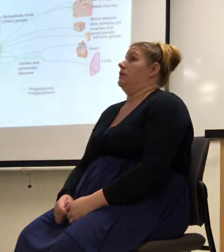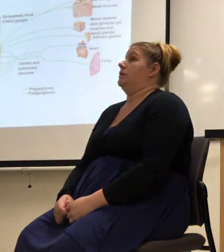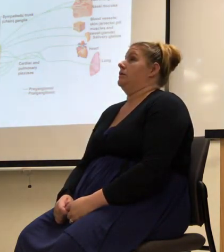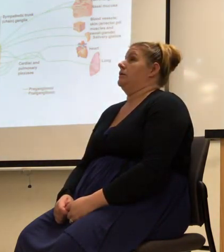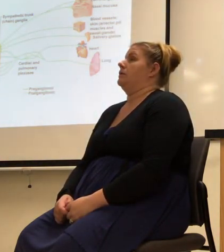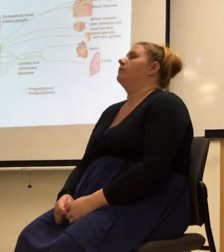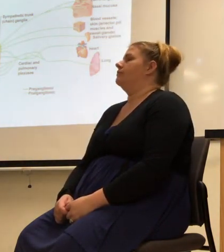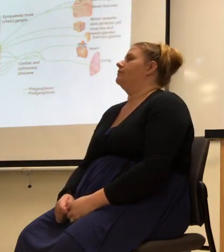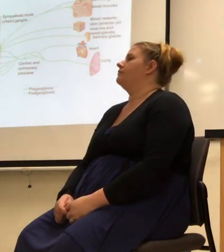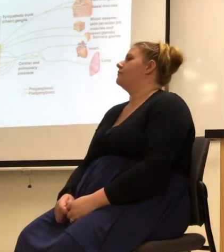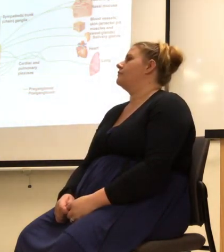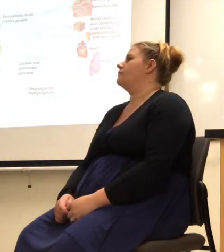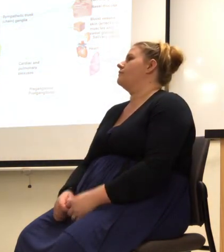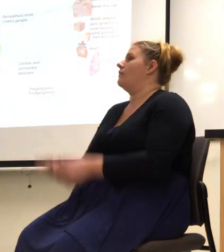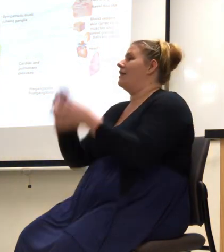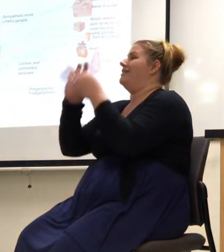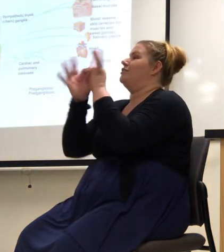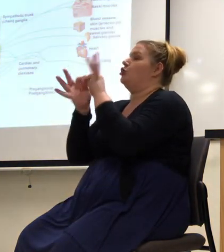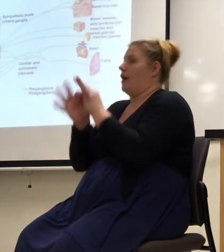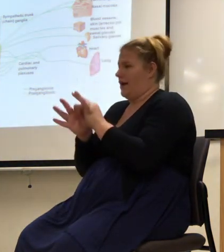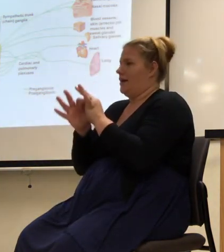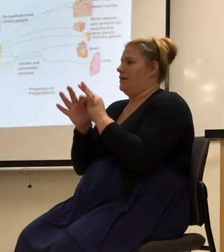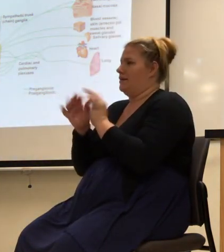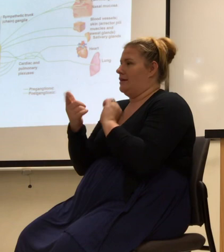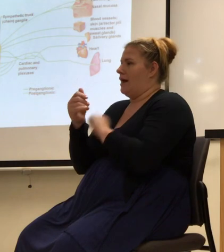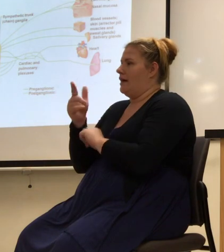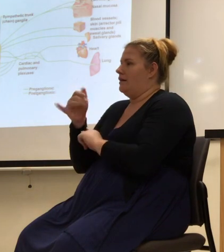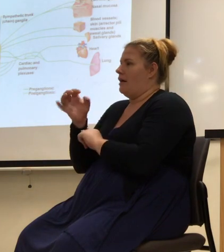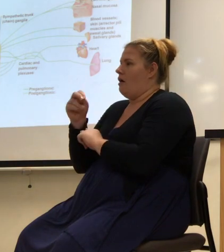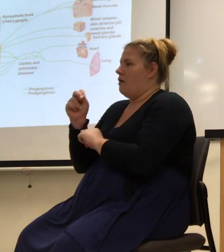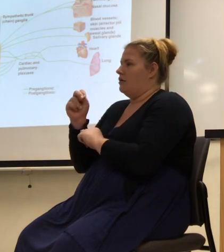chain ganglion.